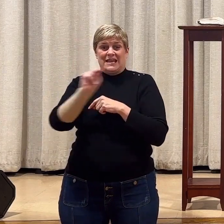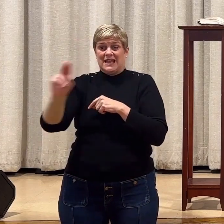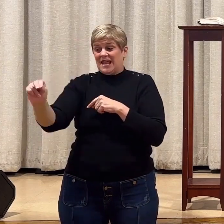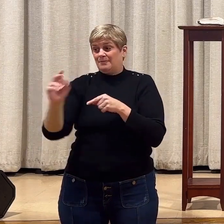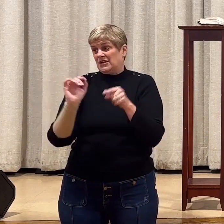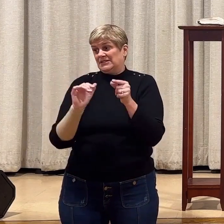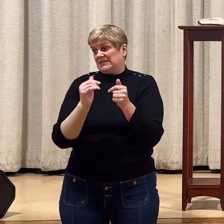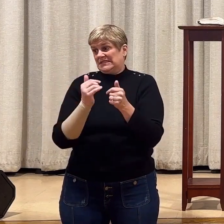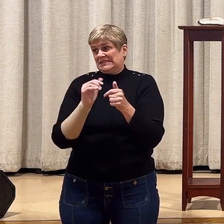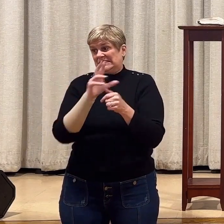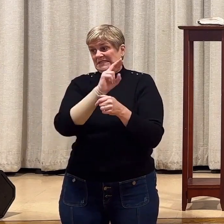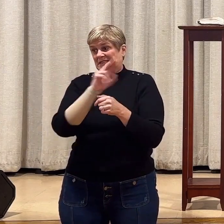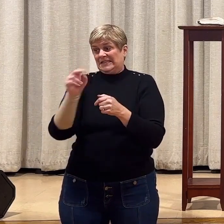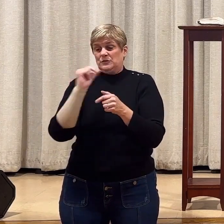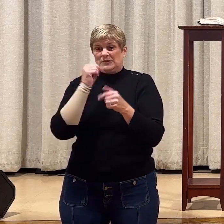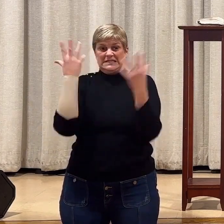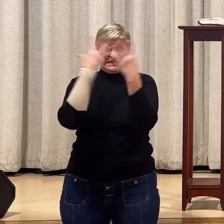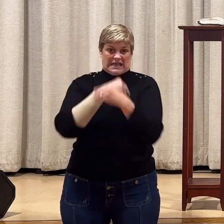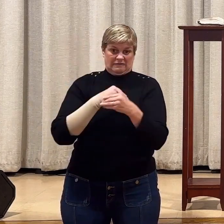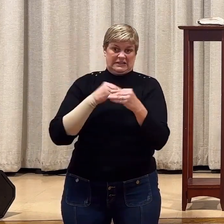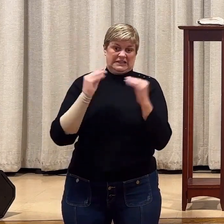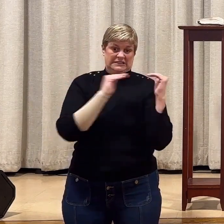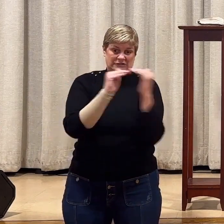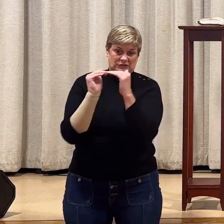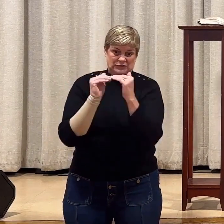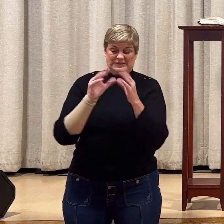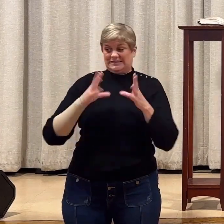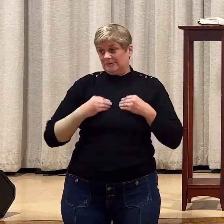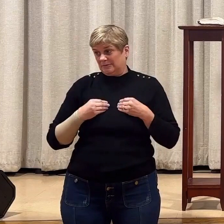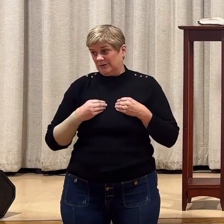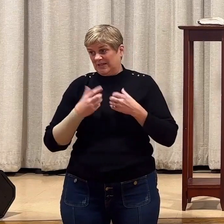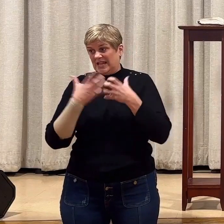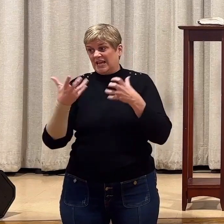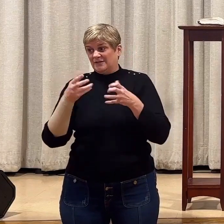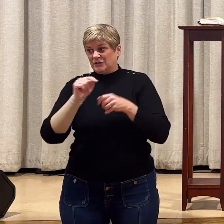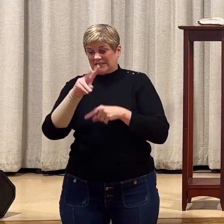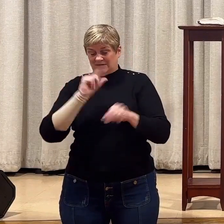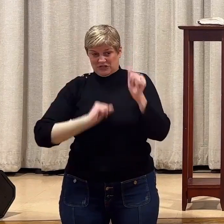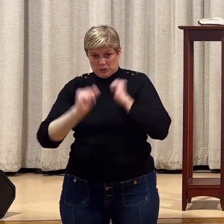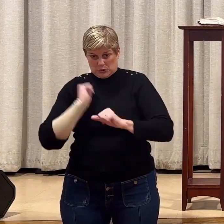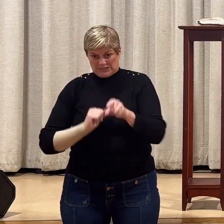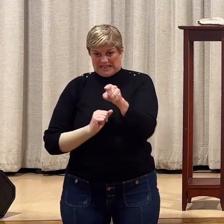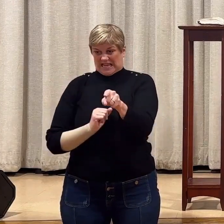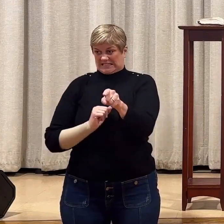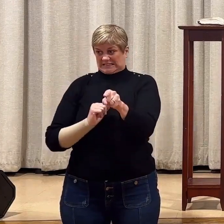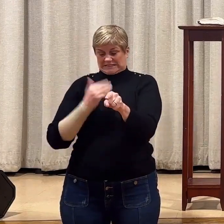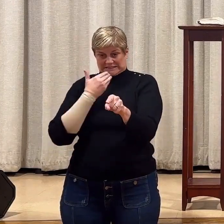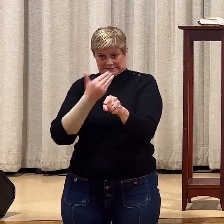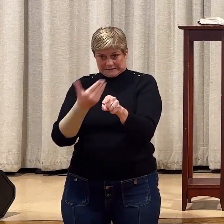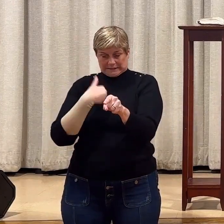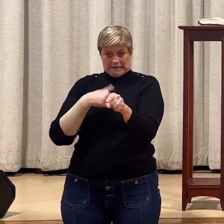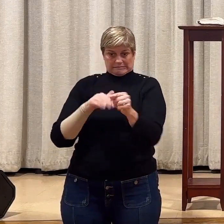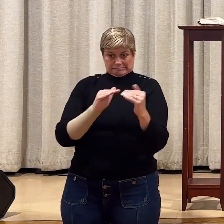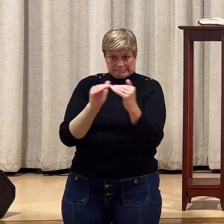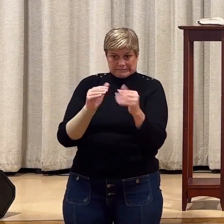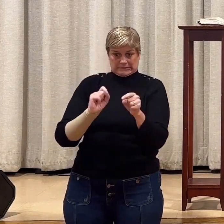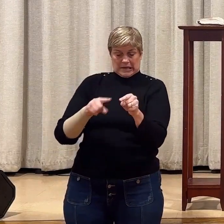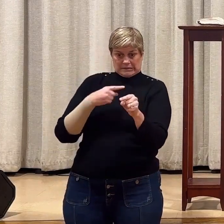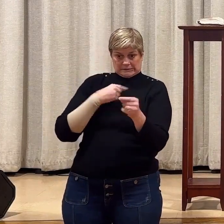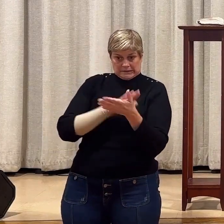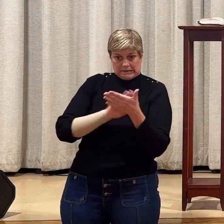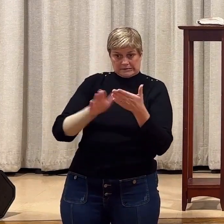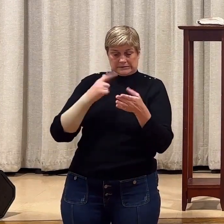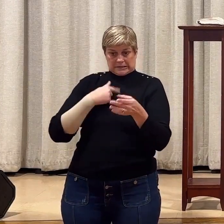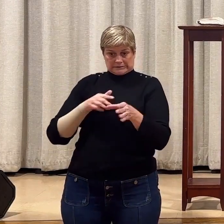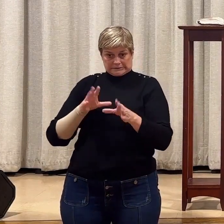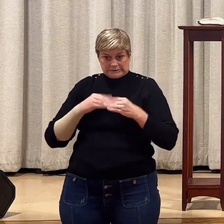card on your TV. Because you probably couldn't watch a lot of things on TV that we watch if we put that card, or if we put that on our social media